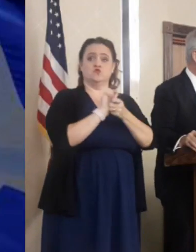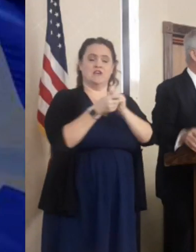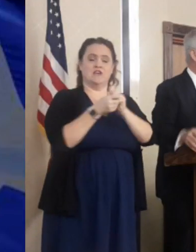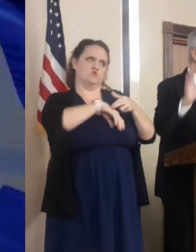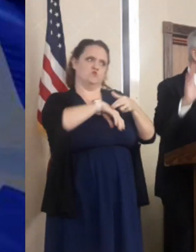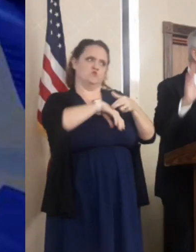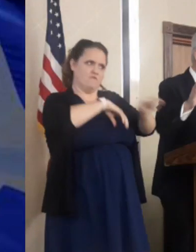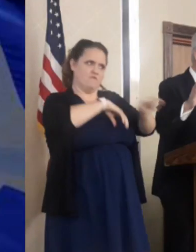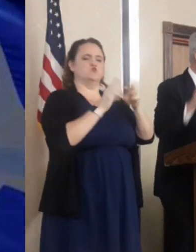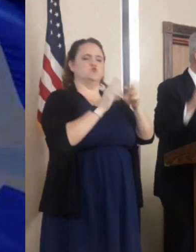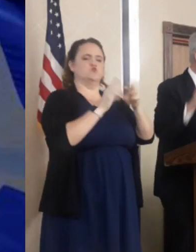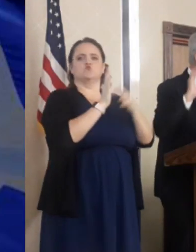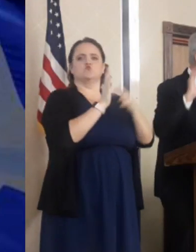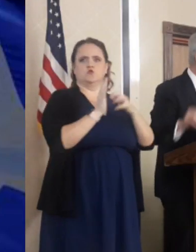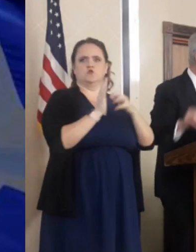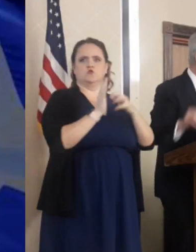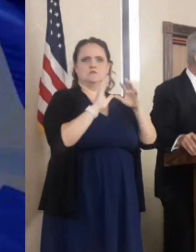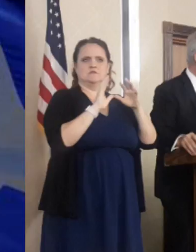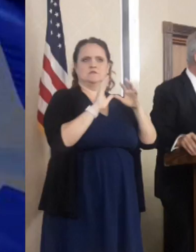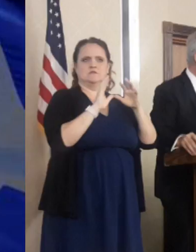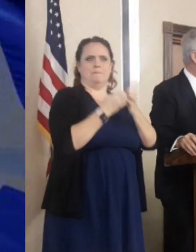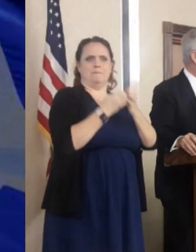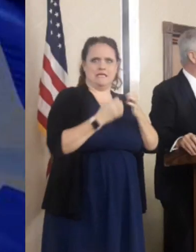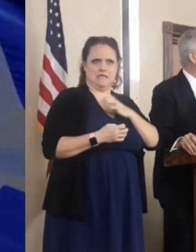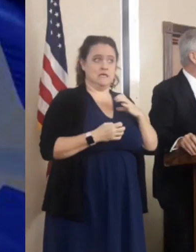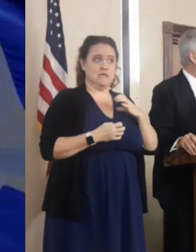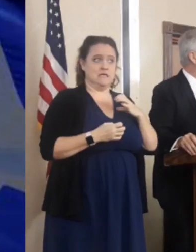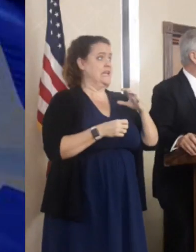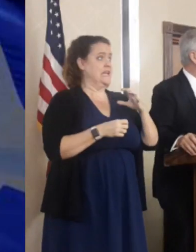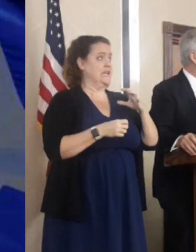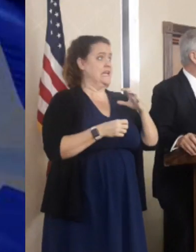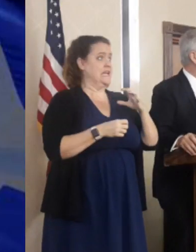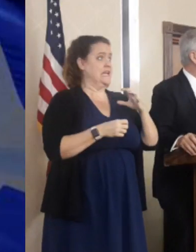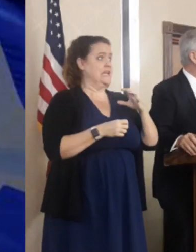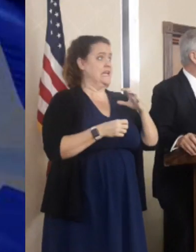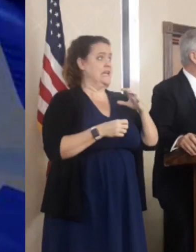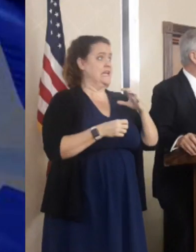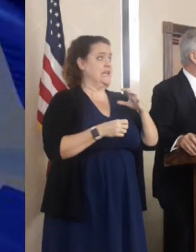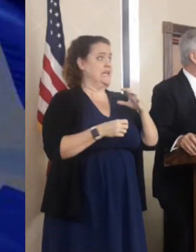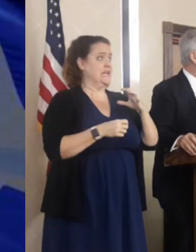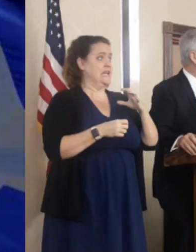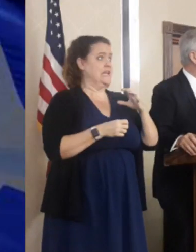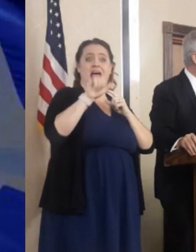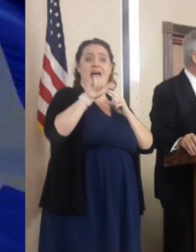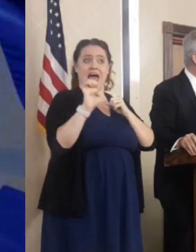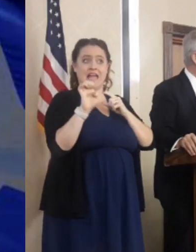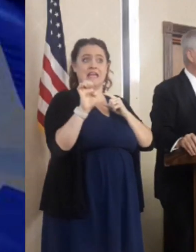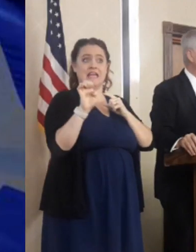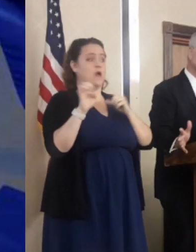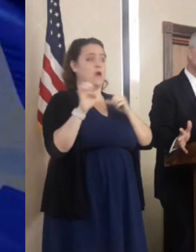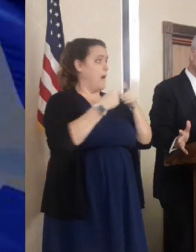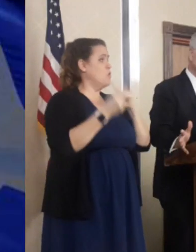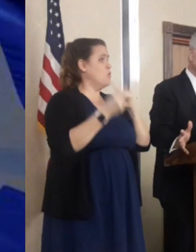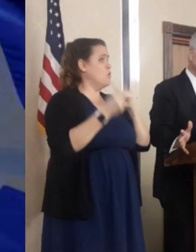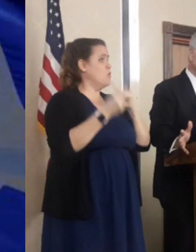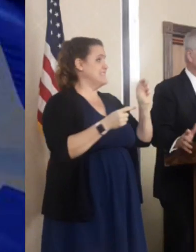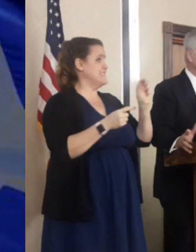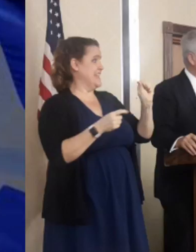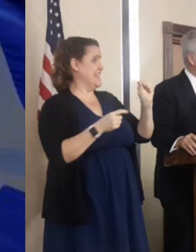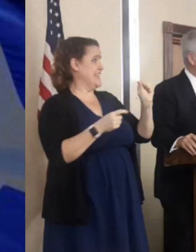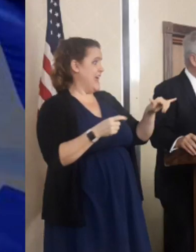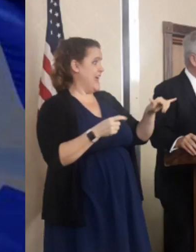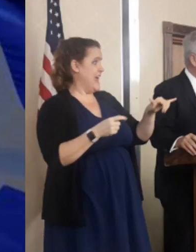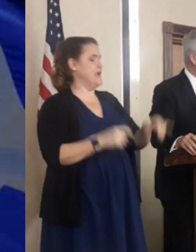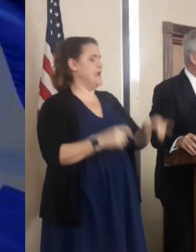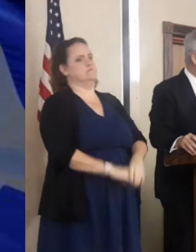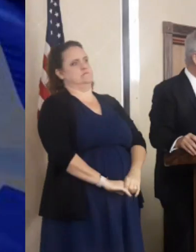All in favor of doing so, say aye. Aye. All opposed, say nay. Nay. Sounded to me like the